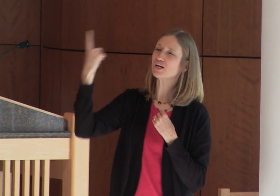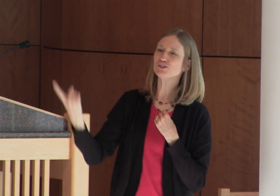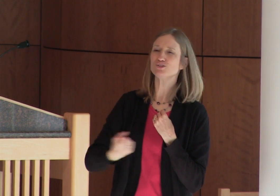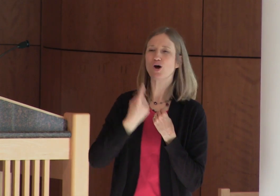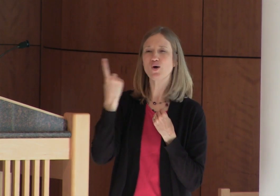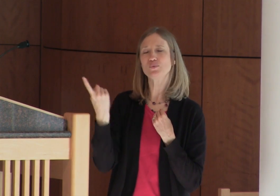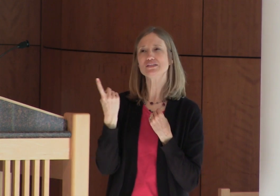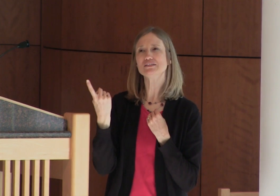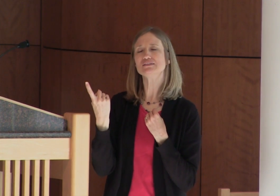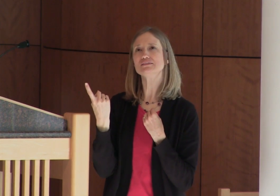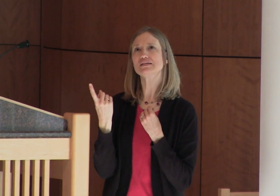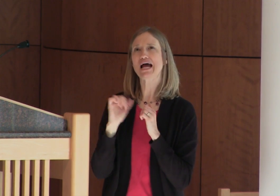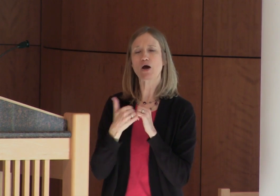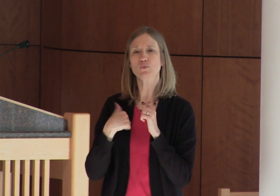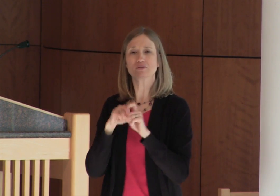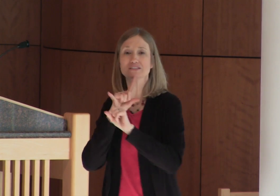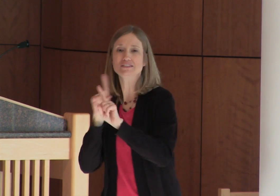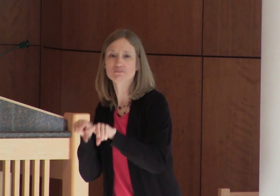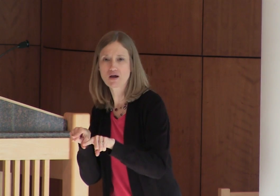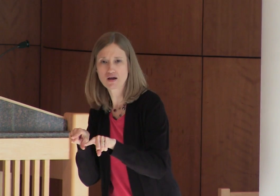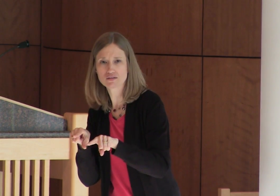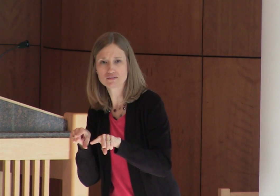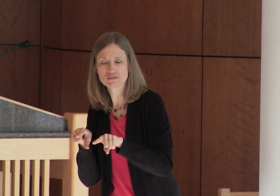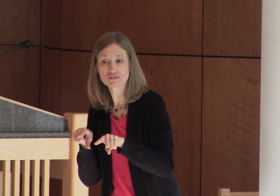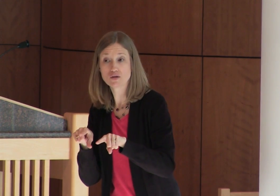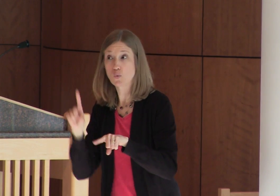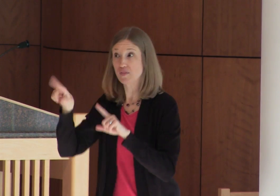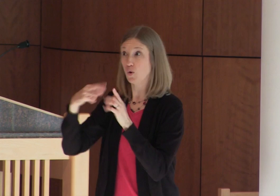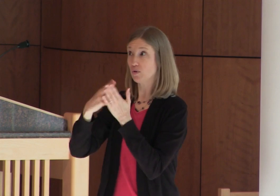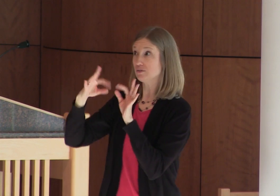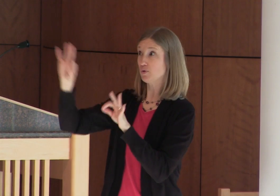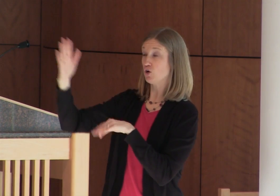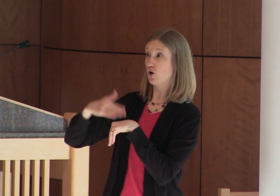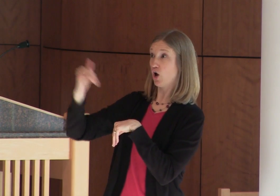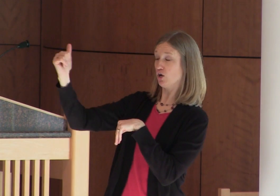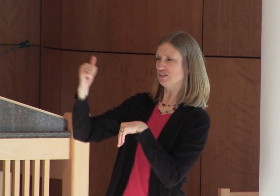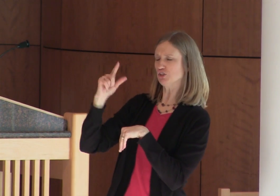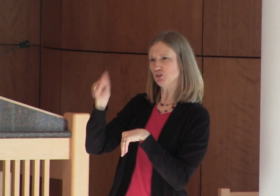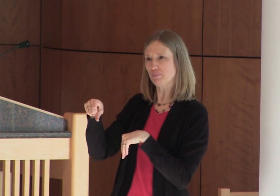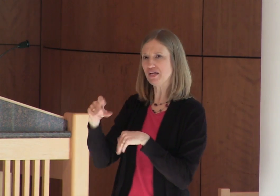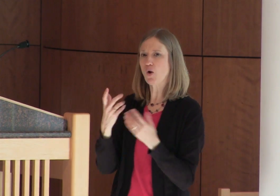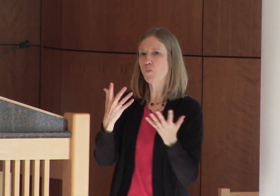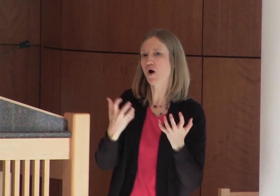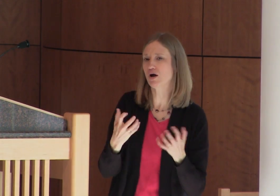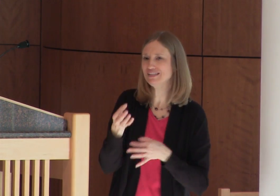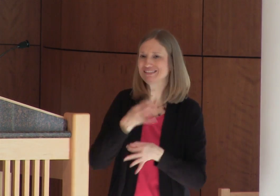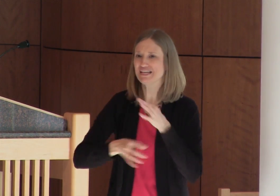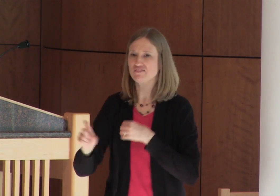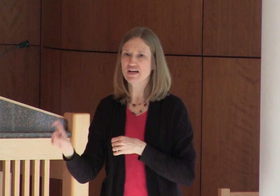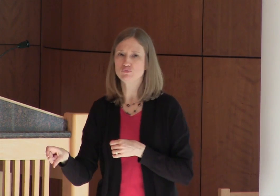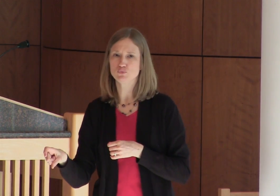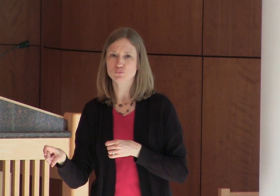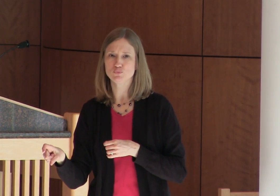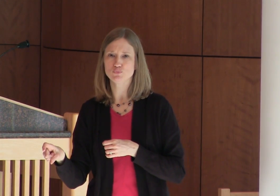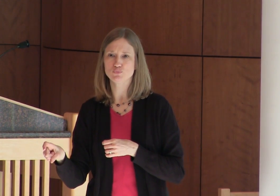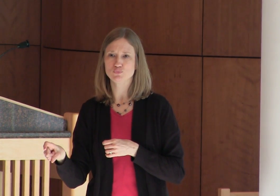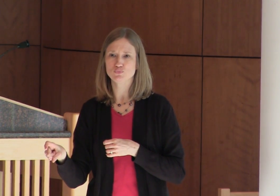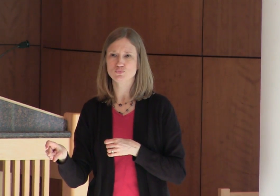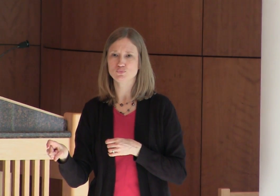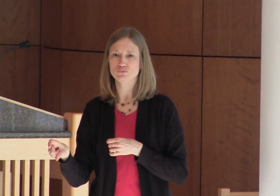to rather than a have to. Because just think about it. When the Holy Spirit was poured out upon the